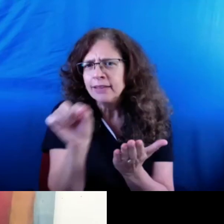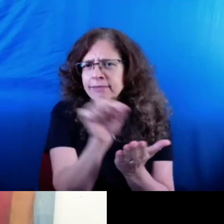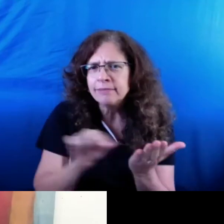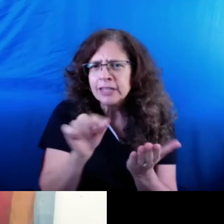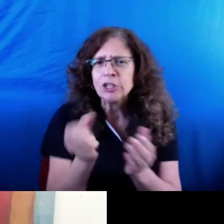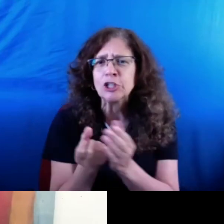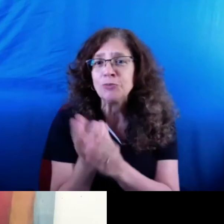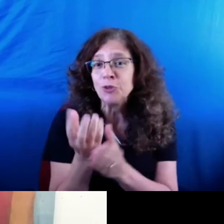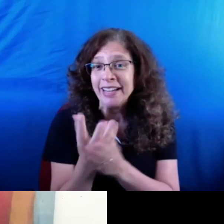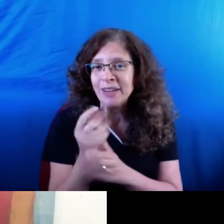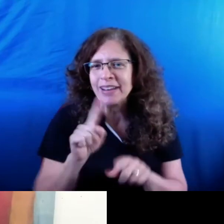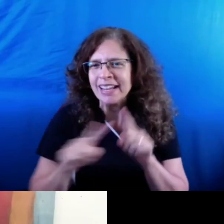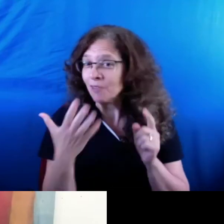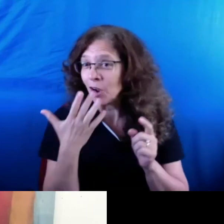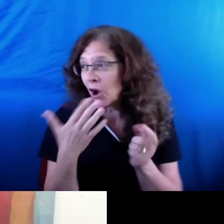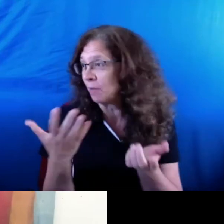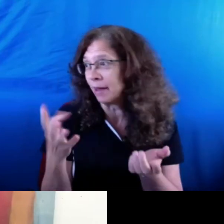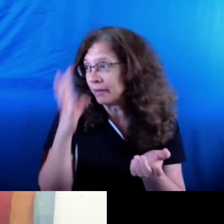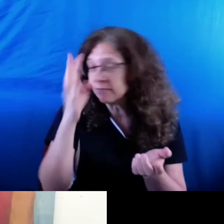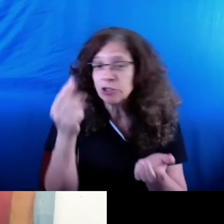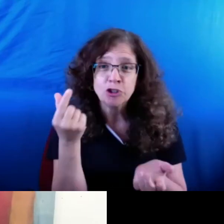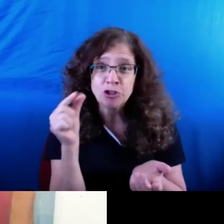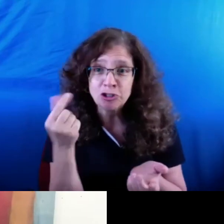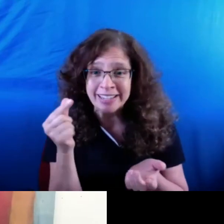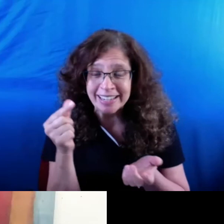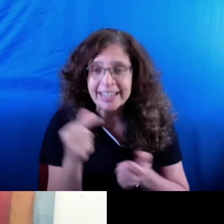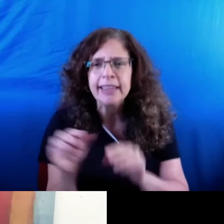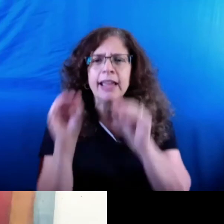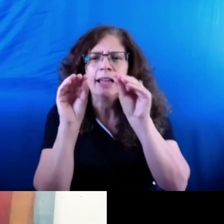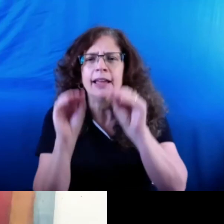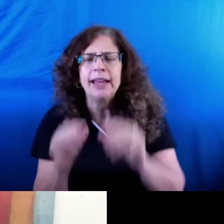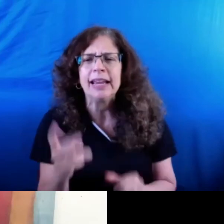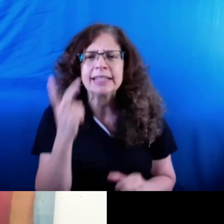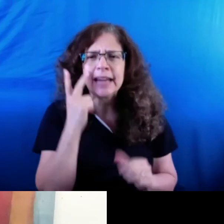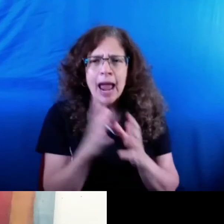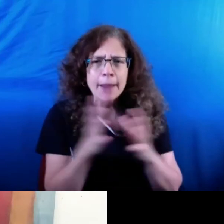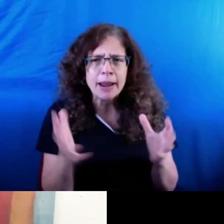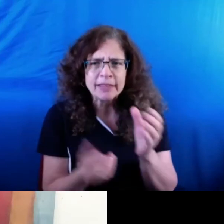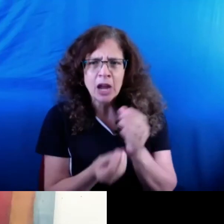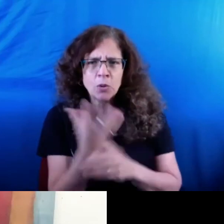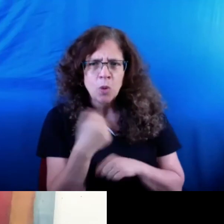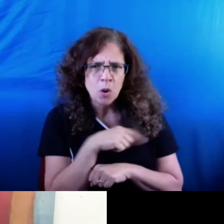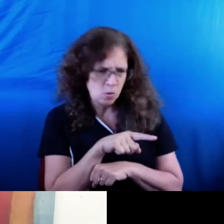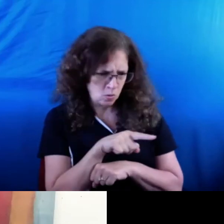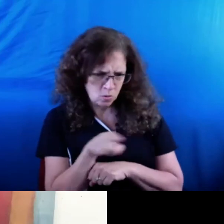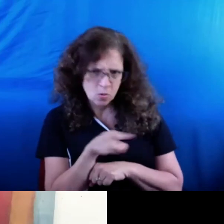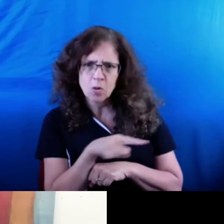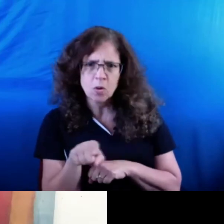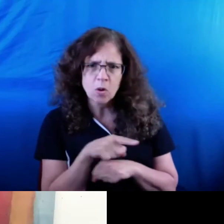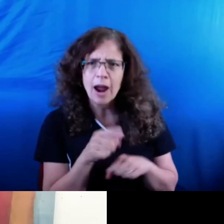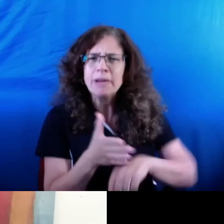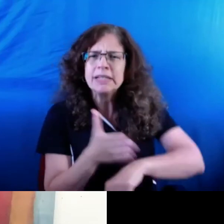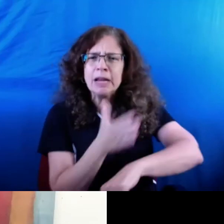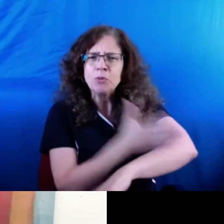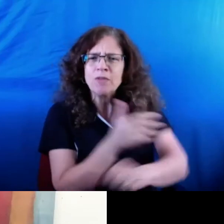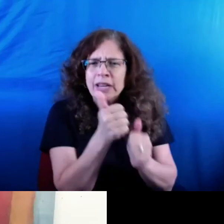gather their papers, and they would do spring in a different color, maybe green, and they would see how much growth they